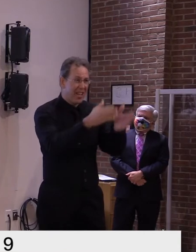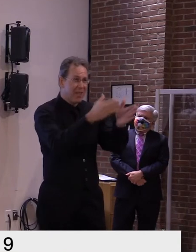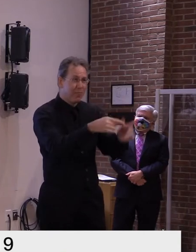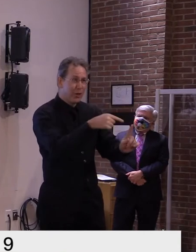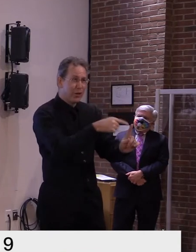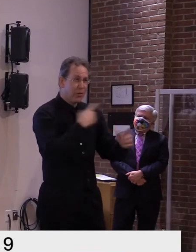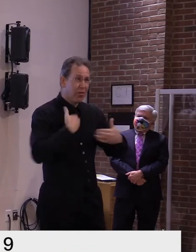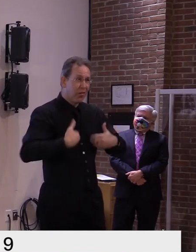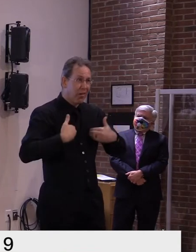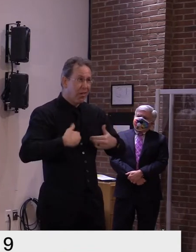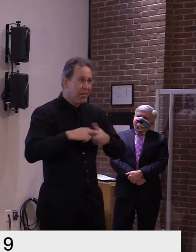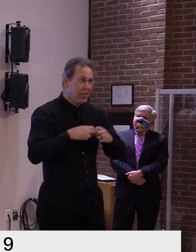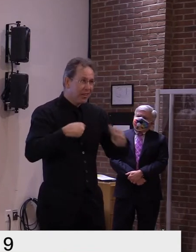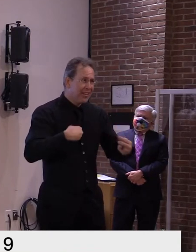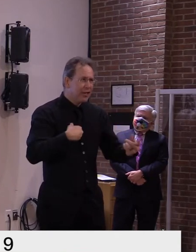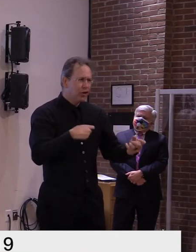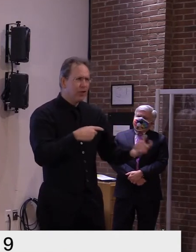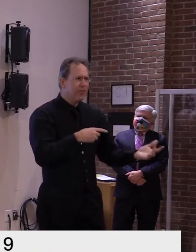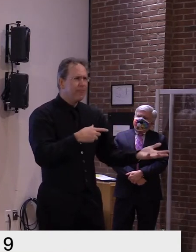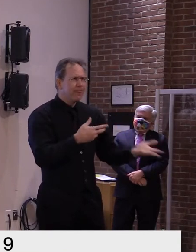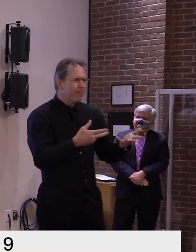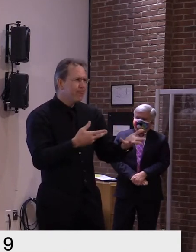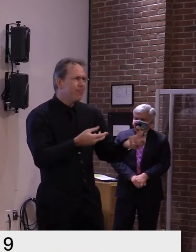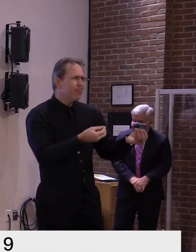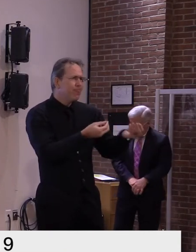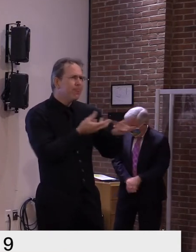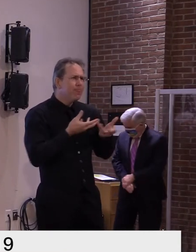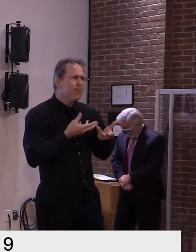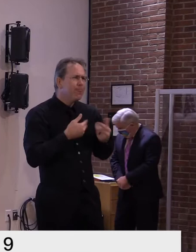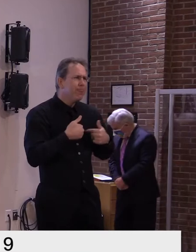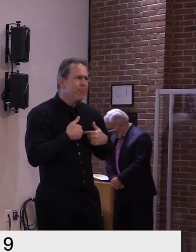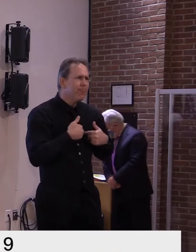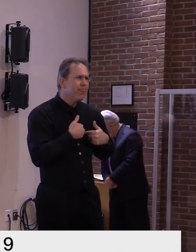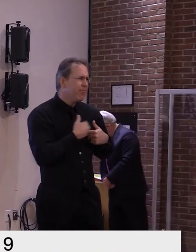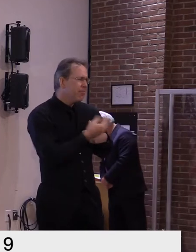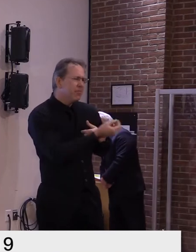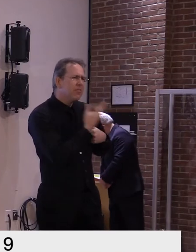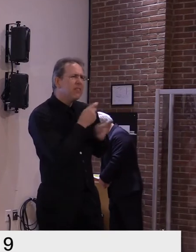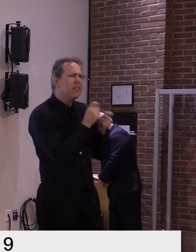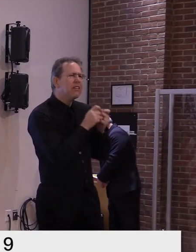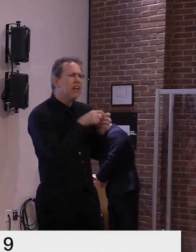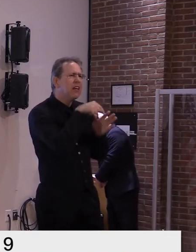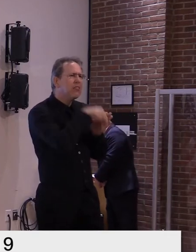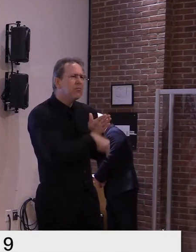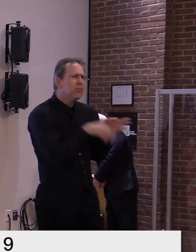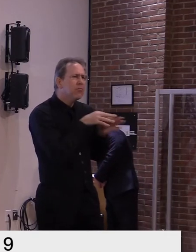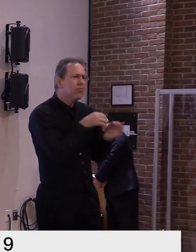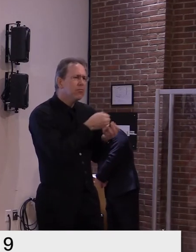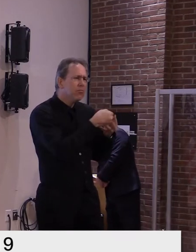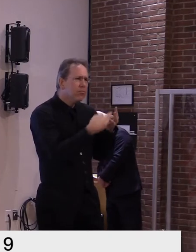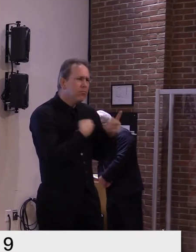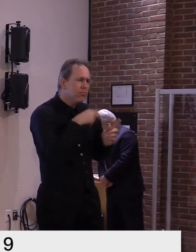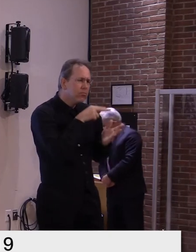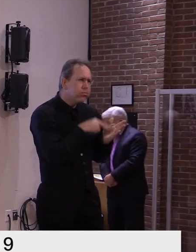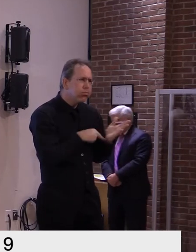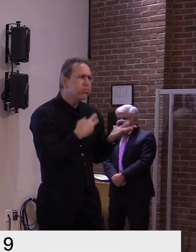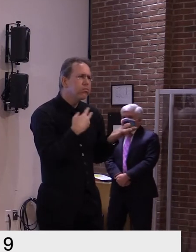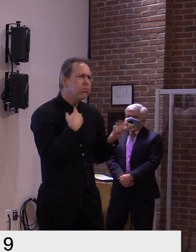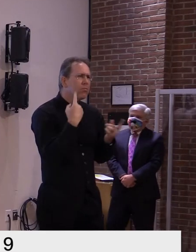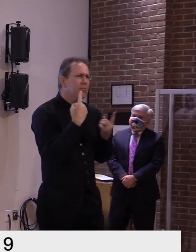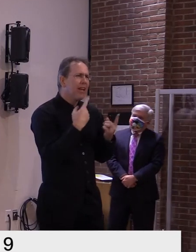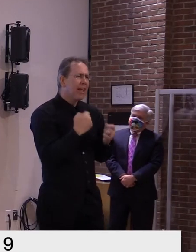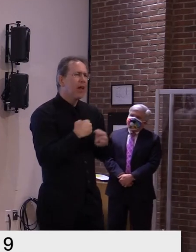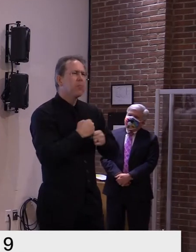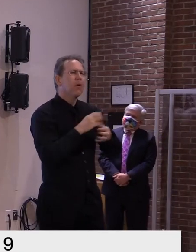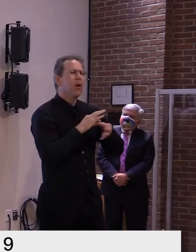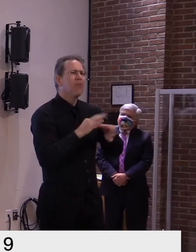or through you get us details, I can at least make some comments on the situation. But